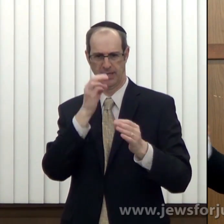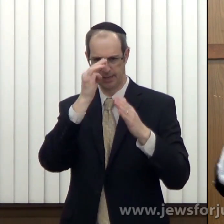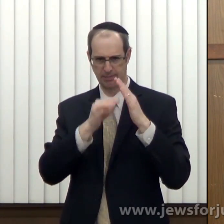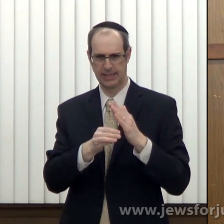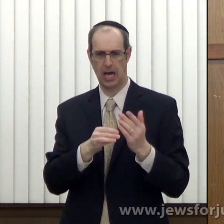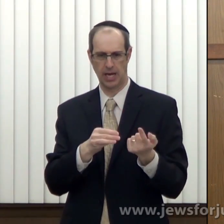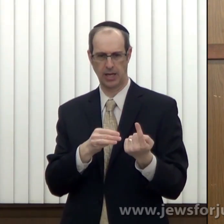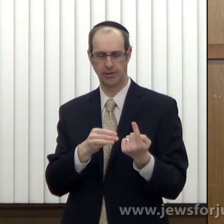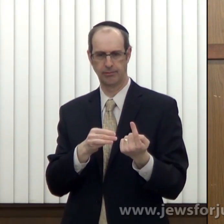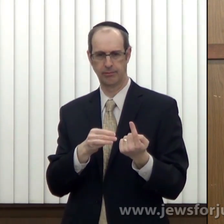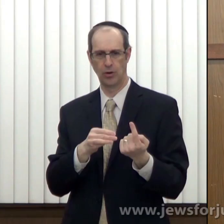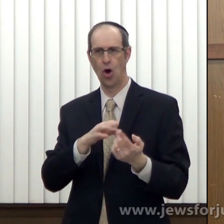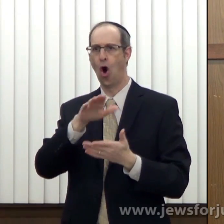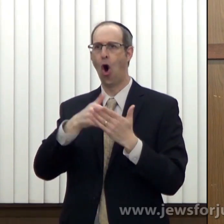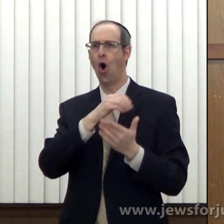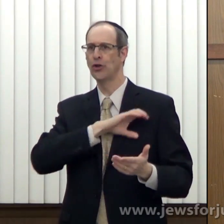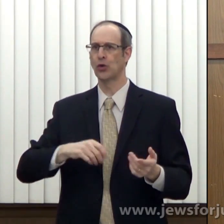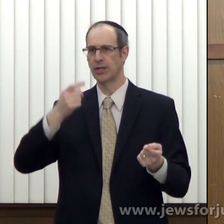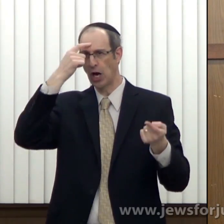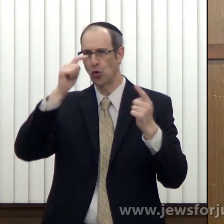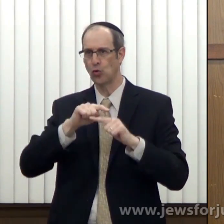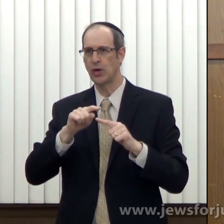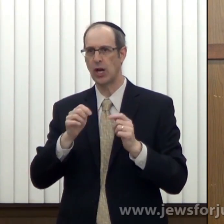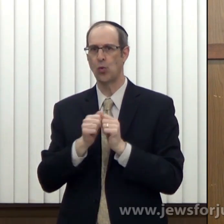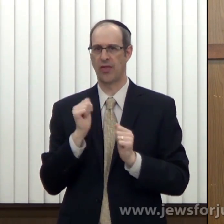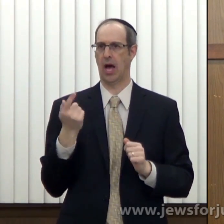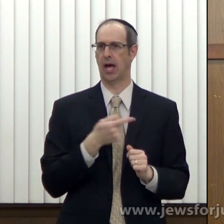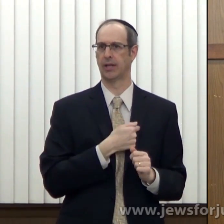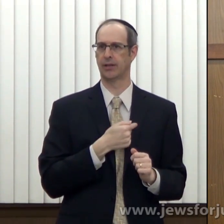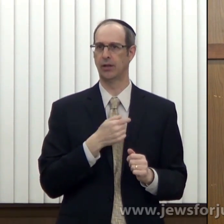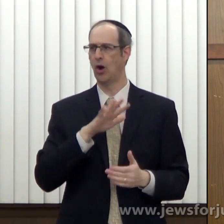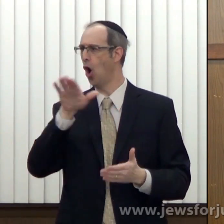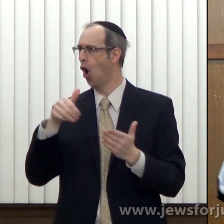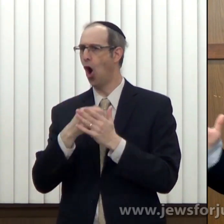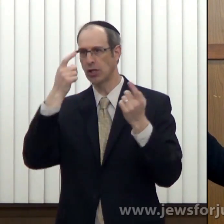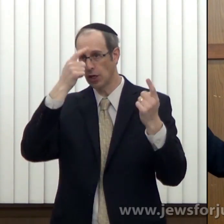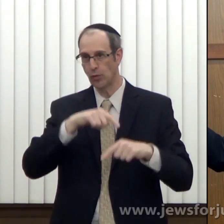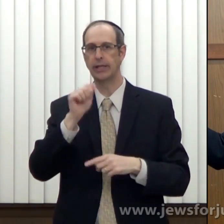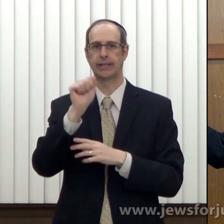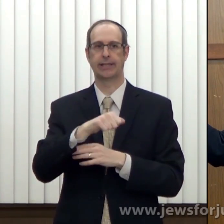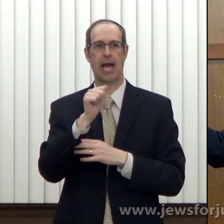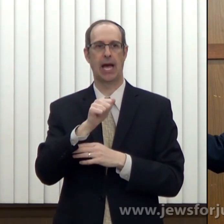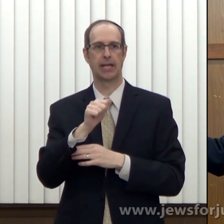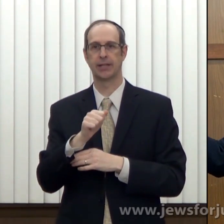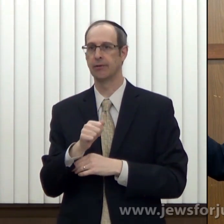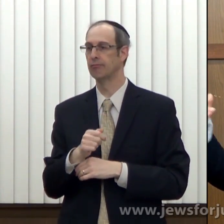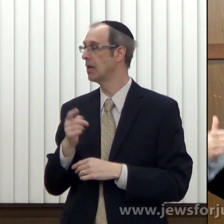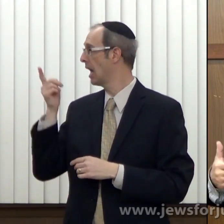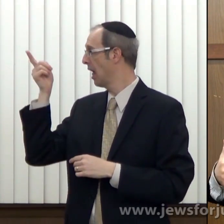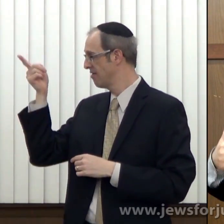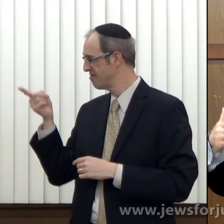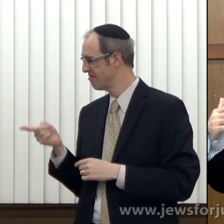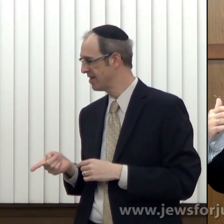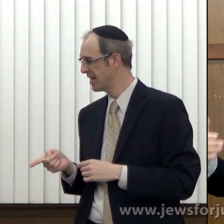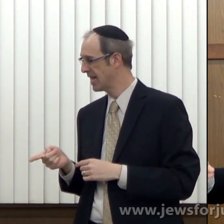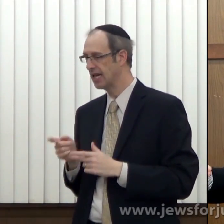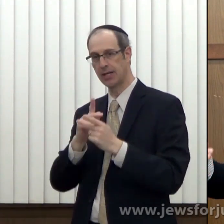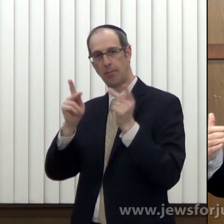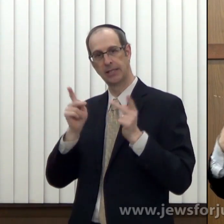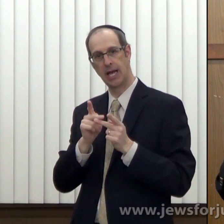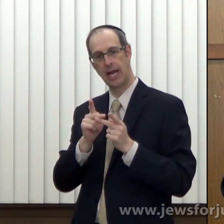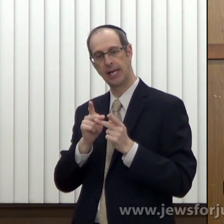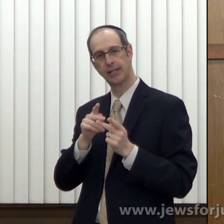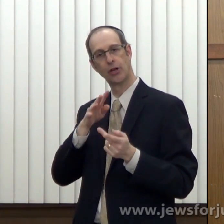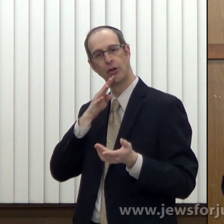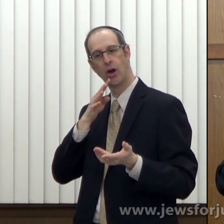All the Christians agree with us. Everyone agrees. Yes, these passages are speaking